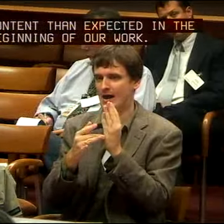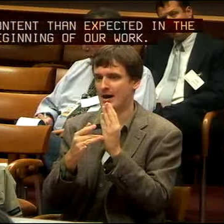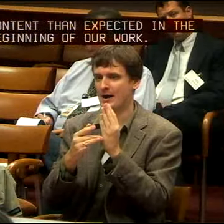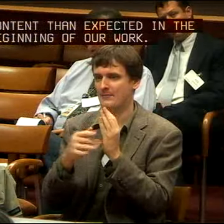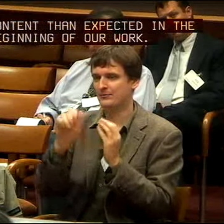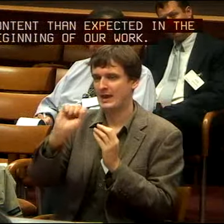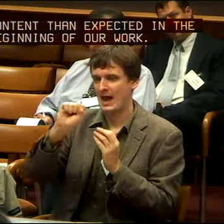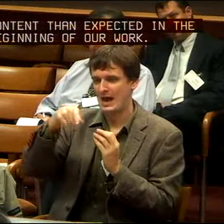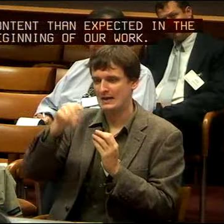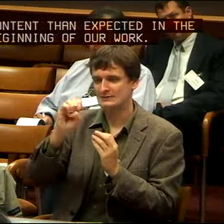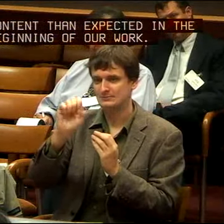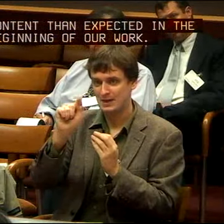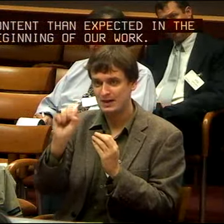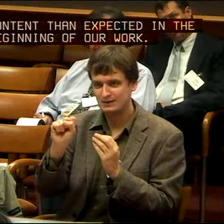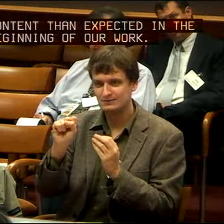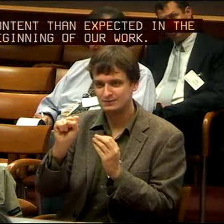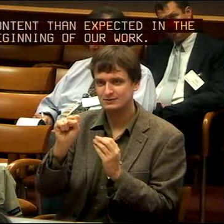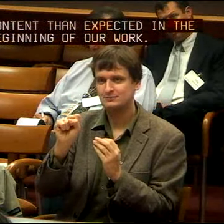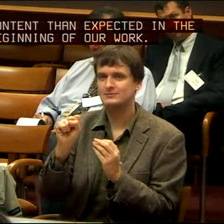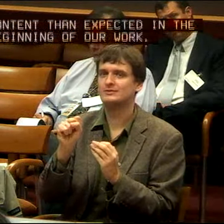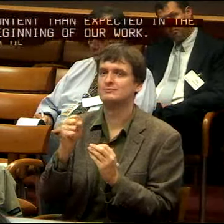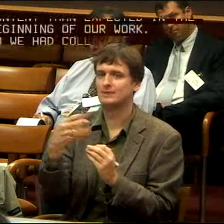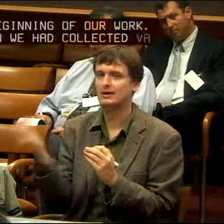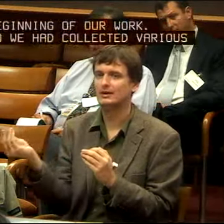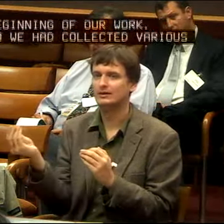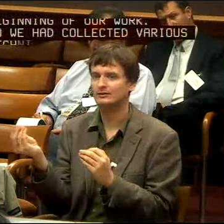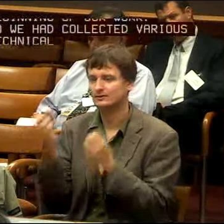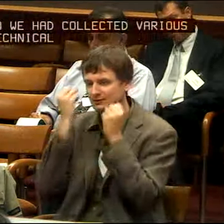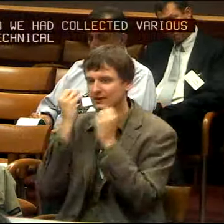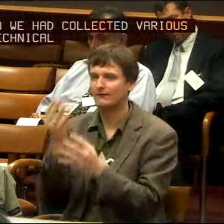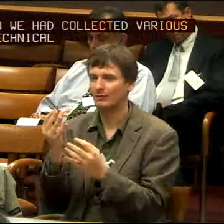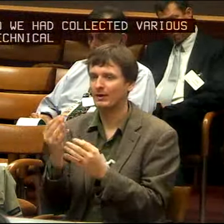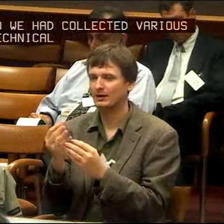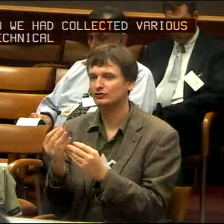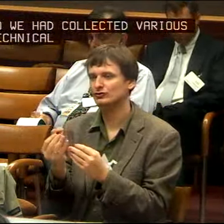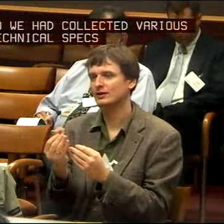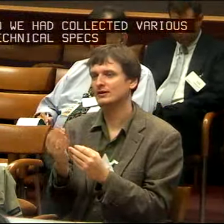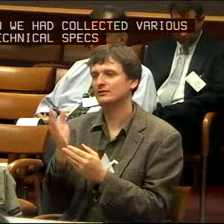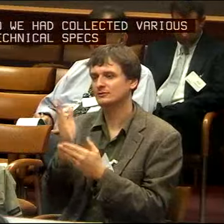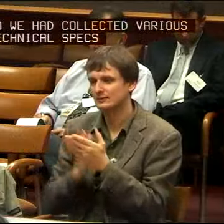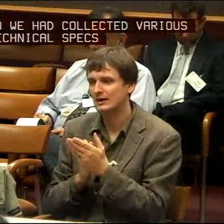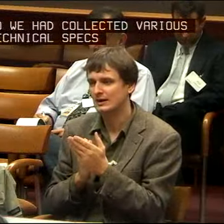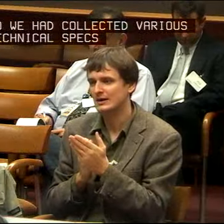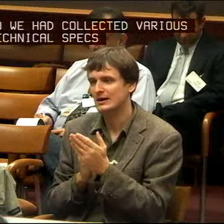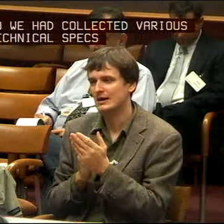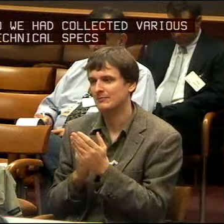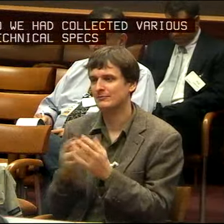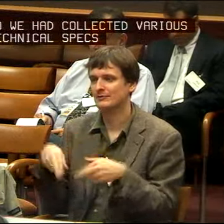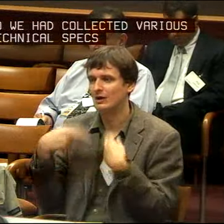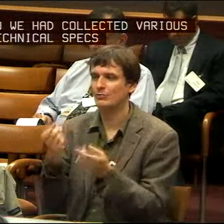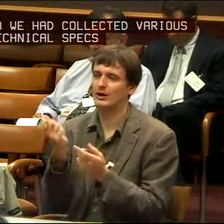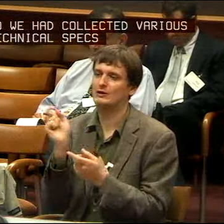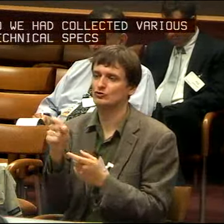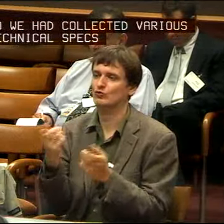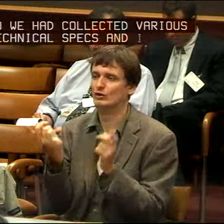various technical specs and information and